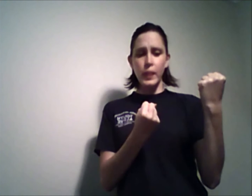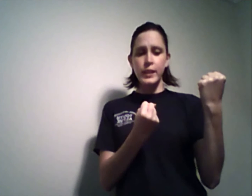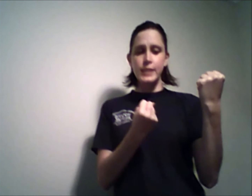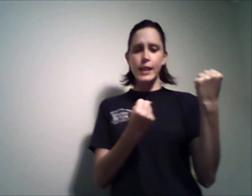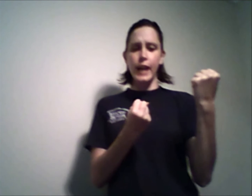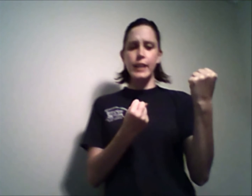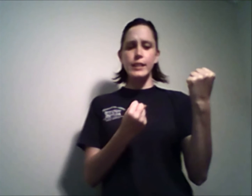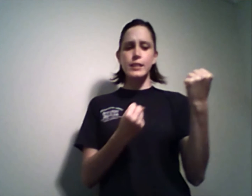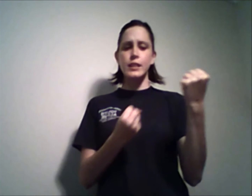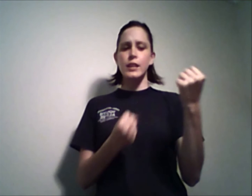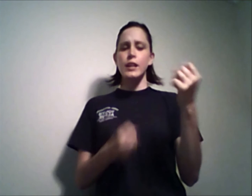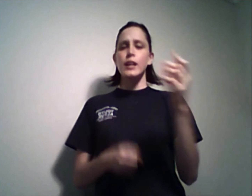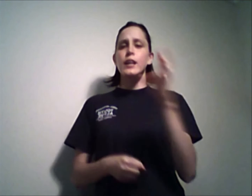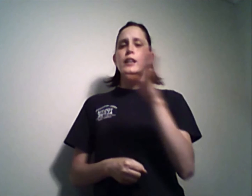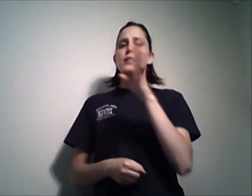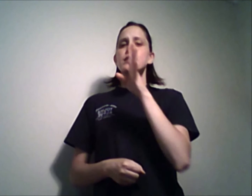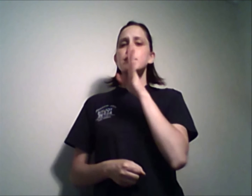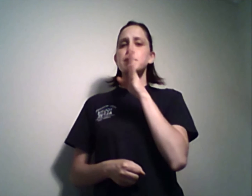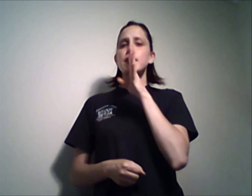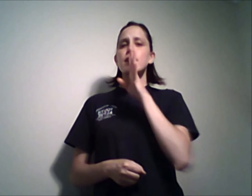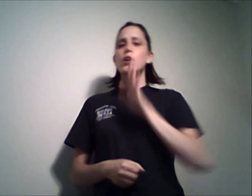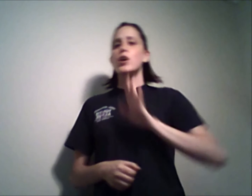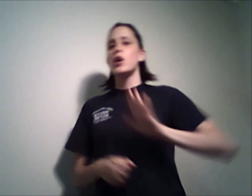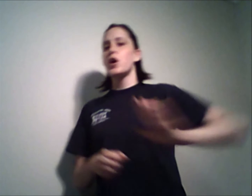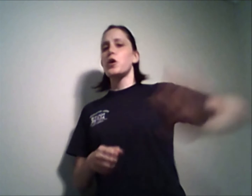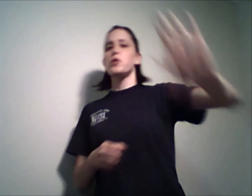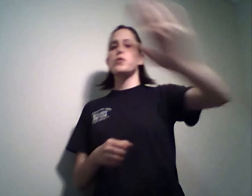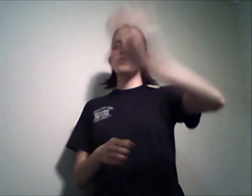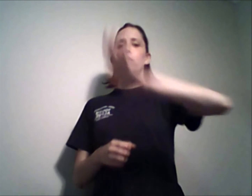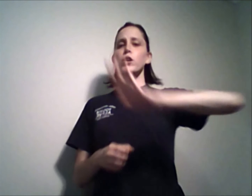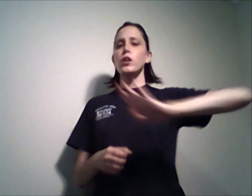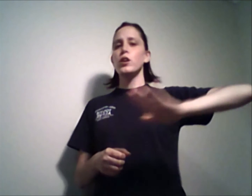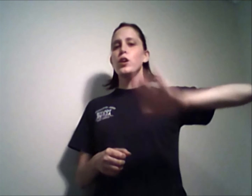Next line is speak over